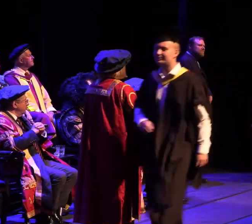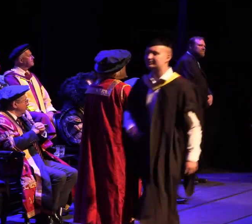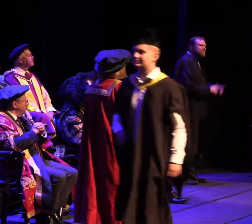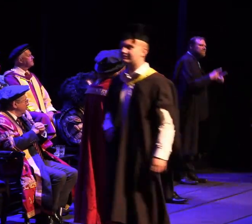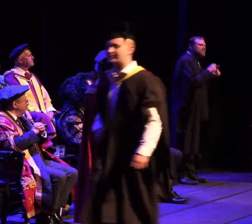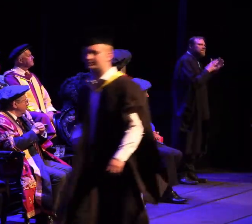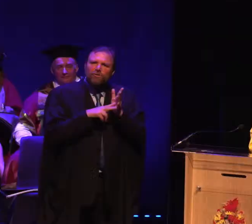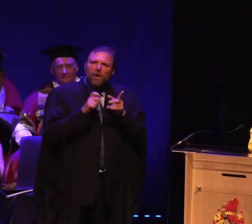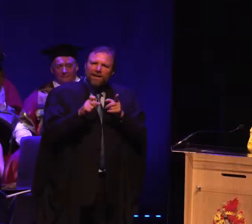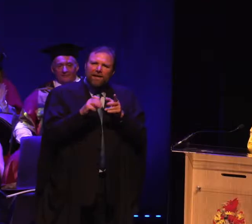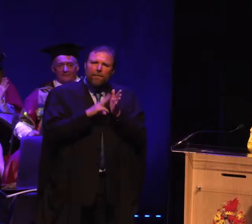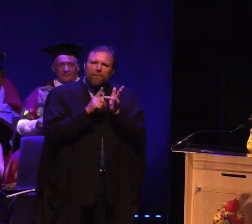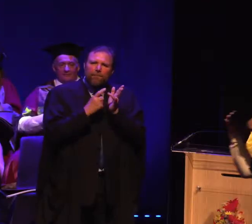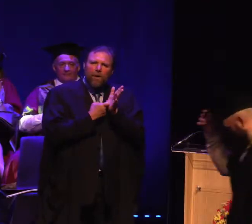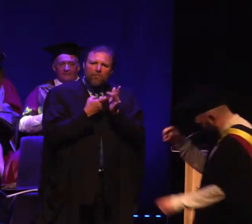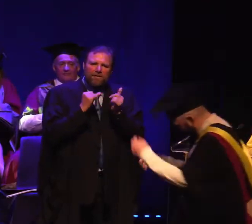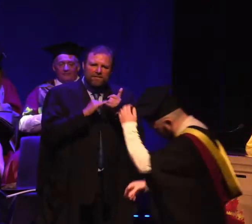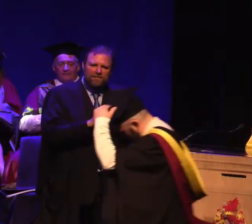Dominic Morris.